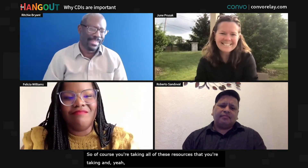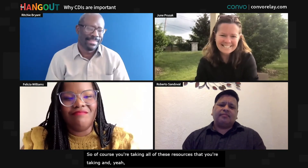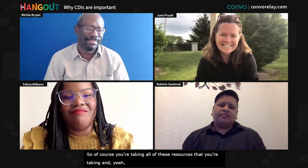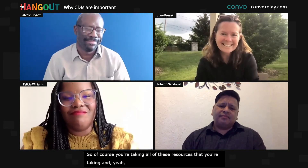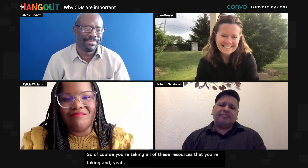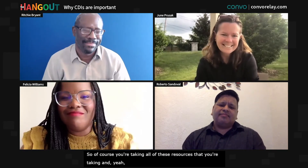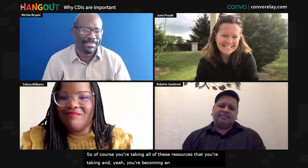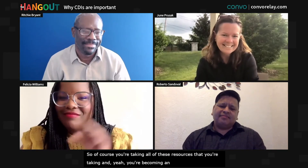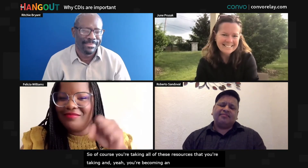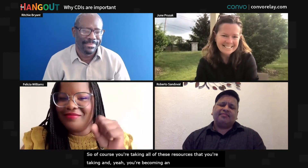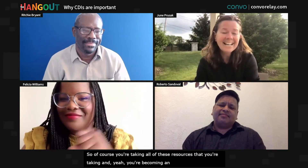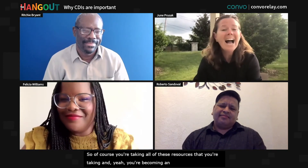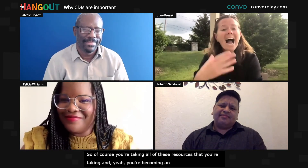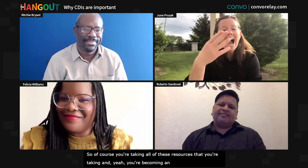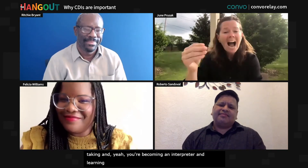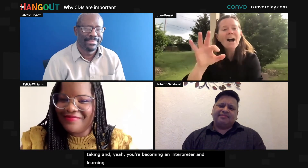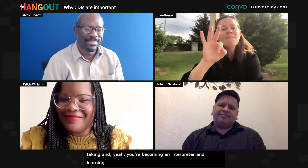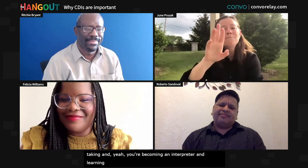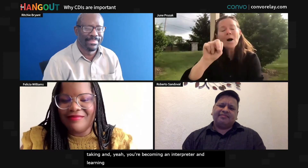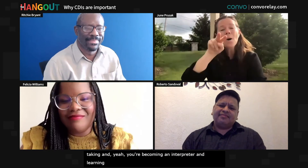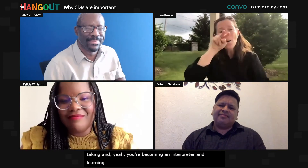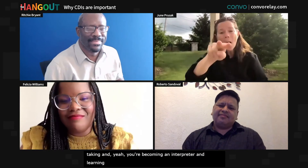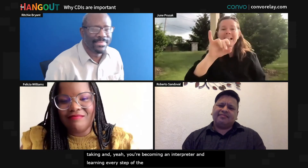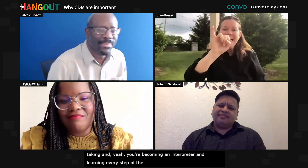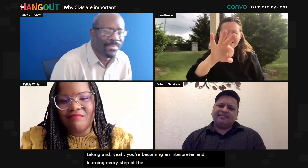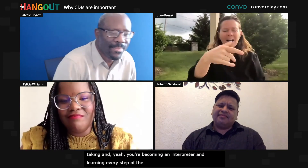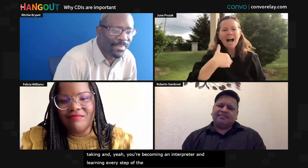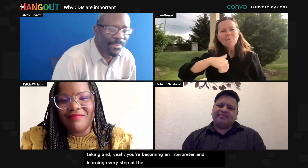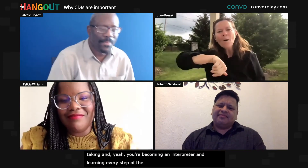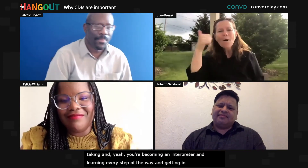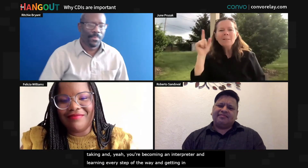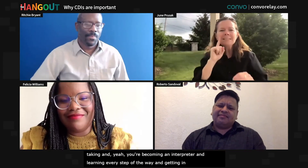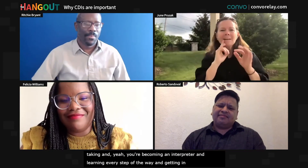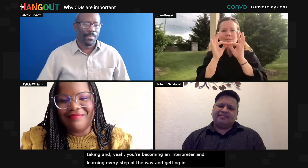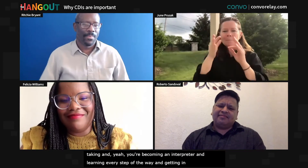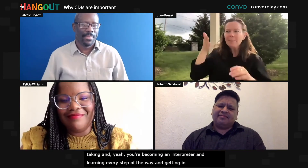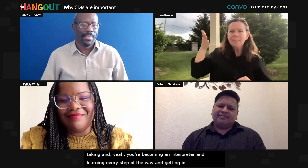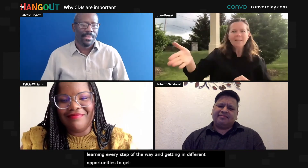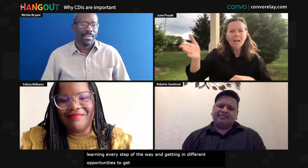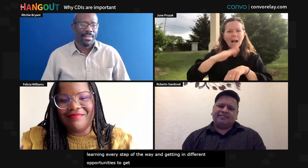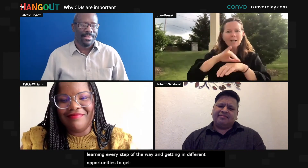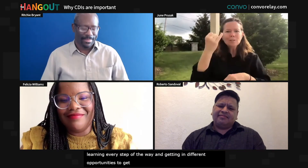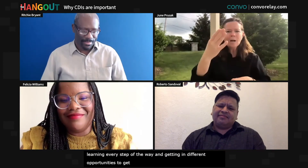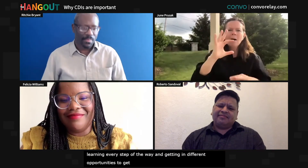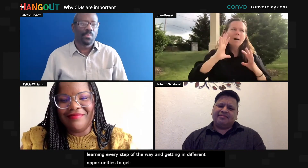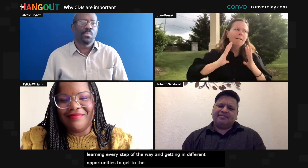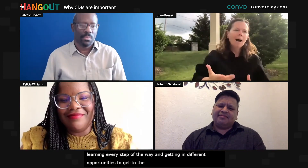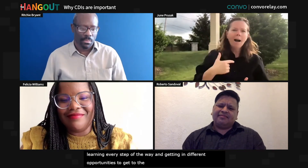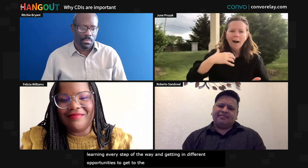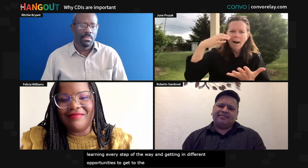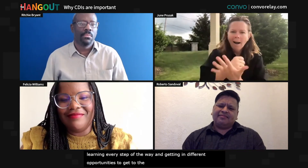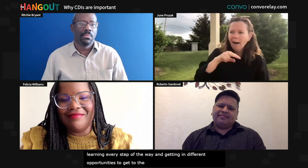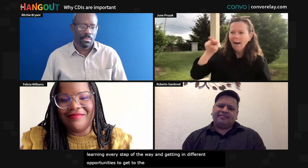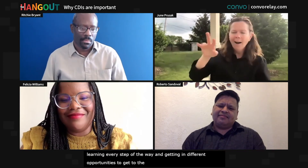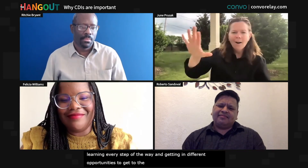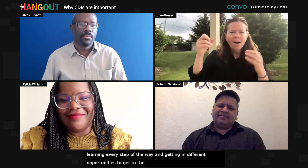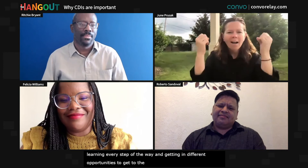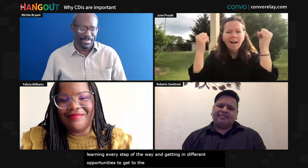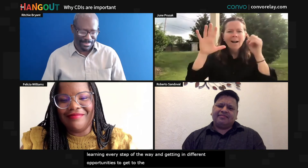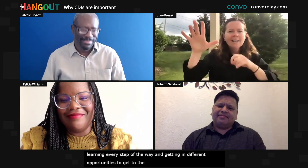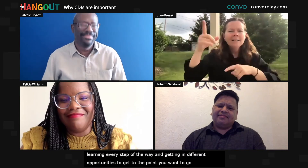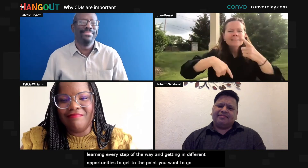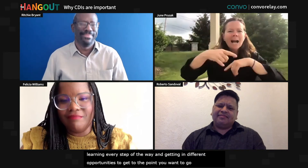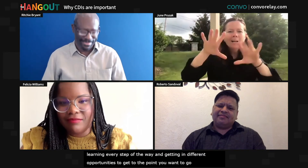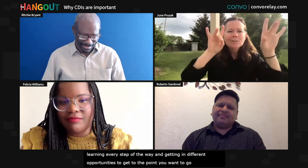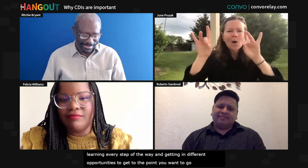step of the way and you're getting in different opportunities to get to the point to where you want to go. And if I'm interpreting something, yeah, and I have a deaf interpreter on the job, it's